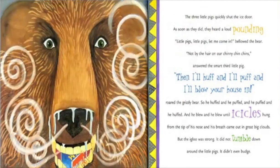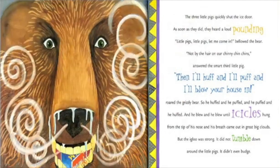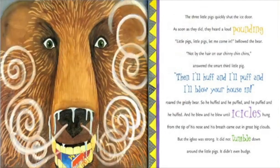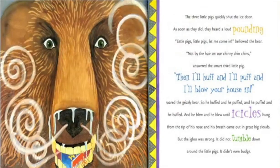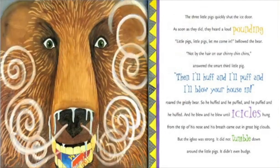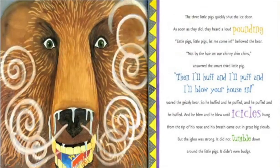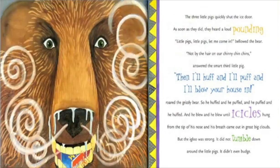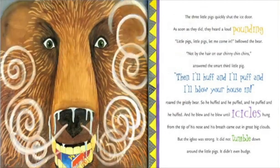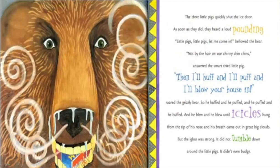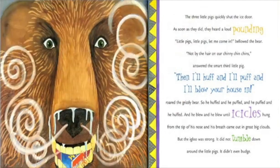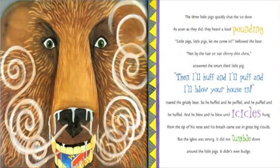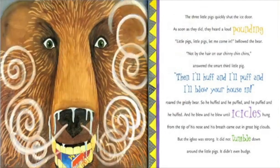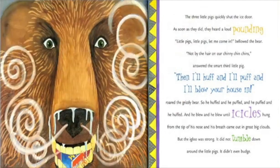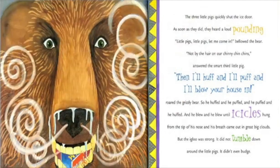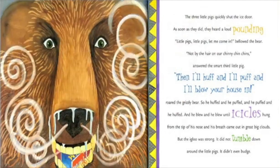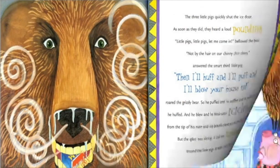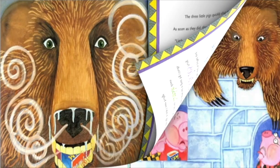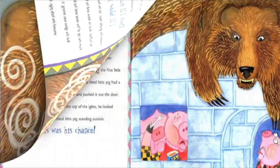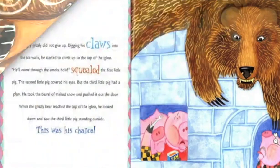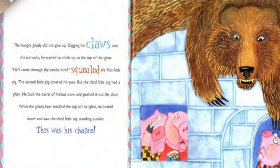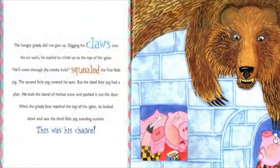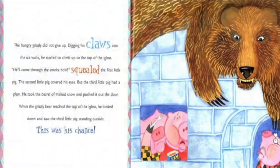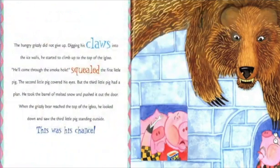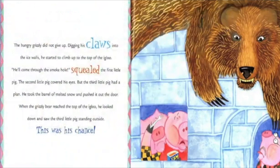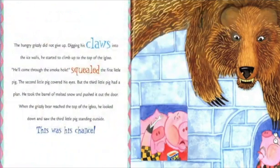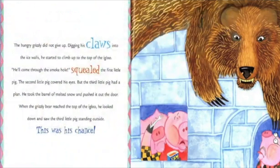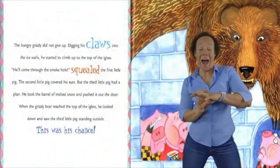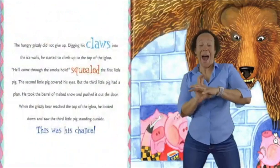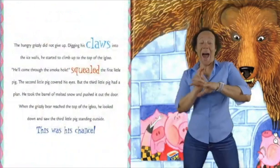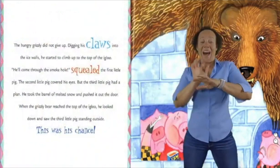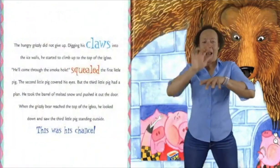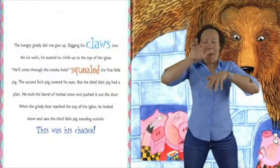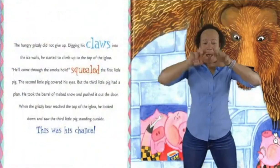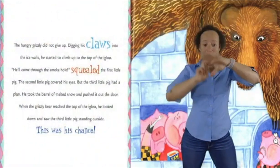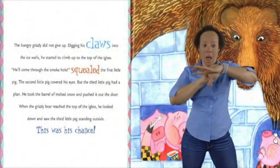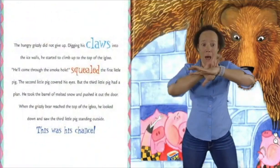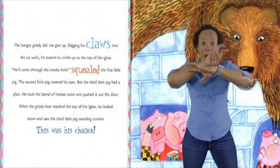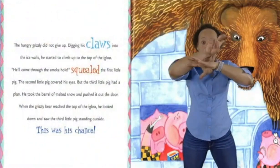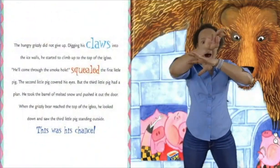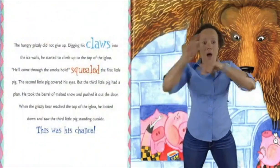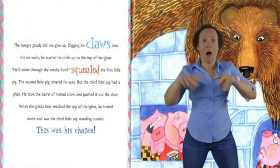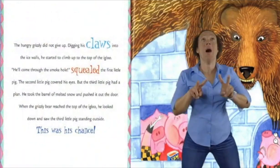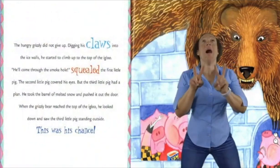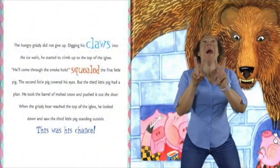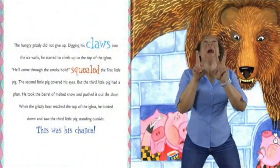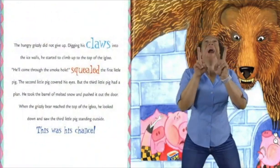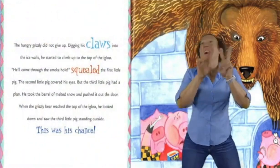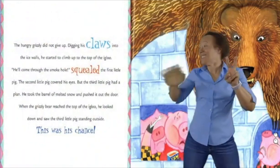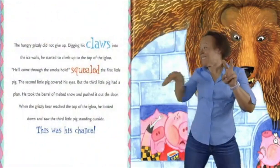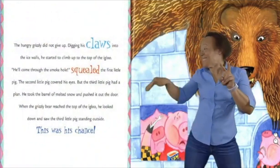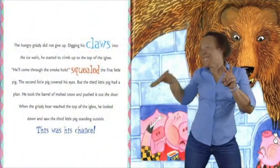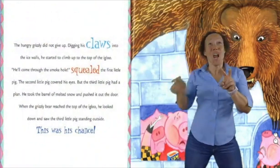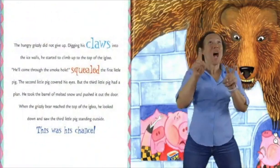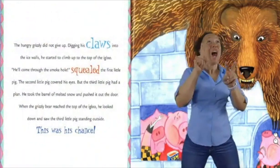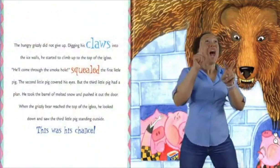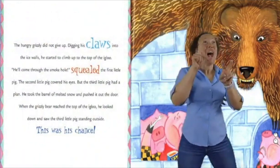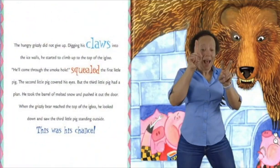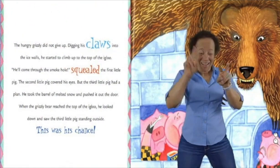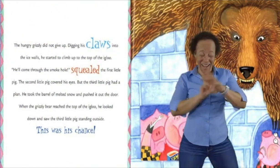pigs. It didn't even budge. The hungry grizzly did not give up. Digging his claws into the ice walls, he started to climb up the